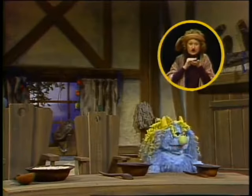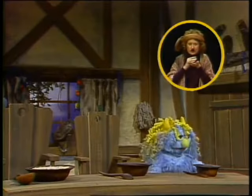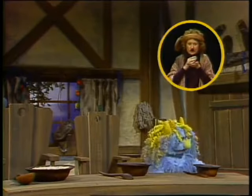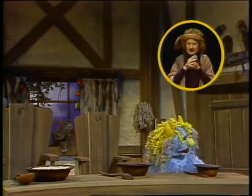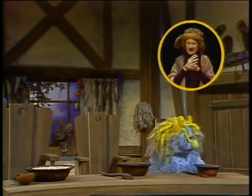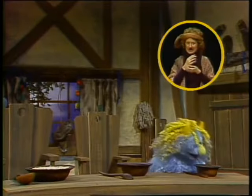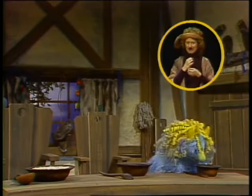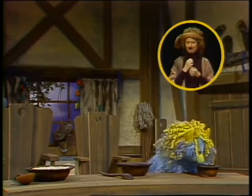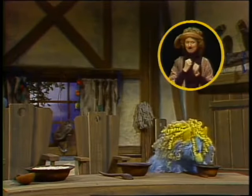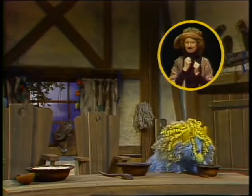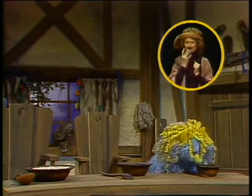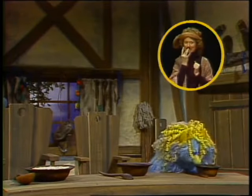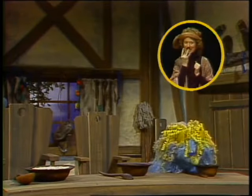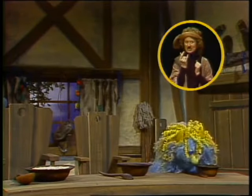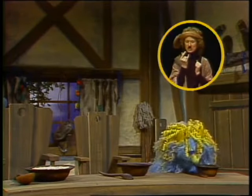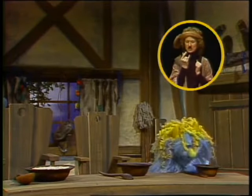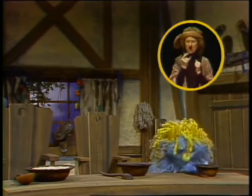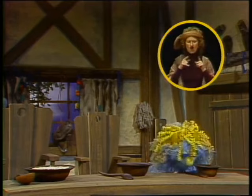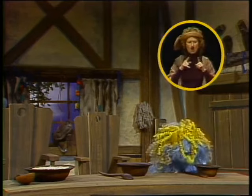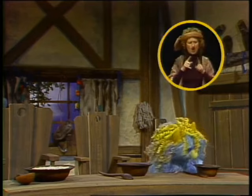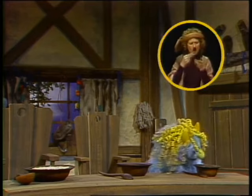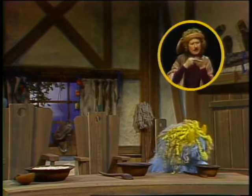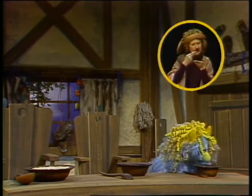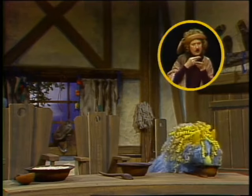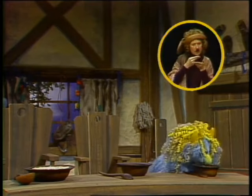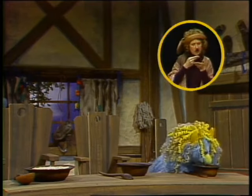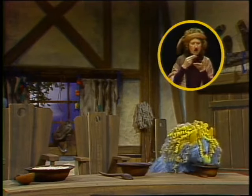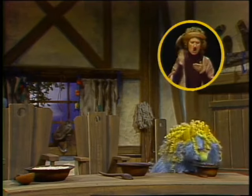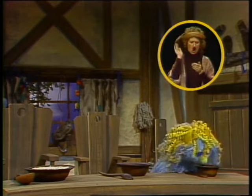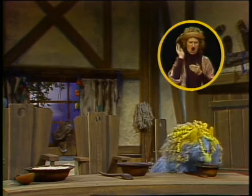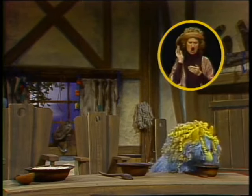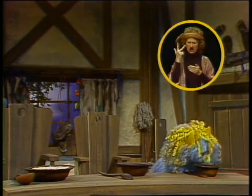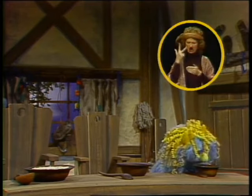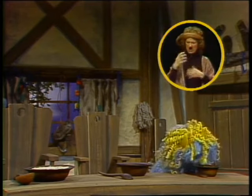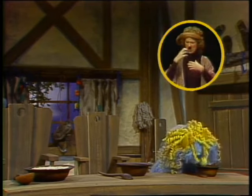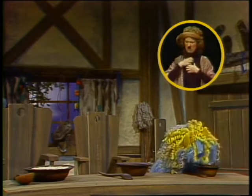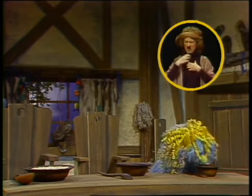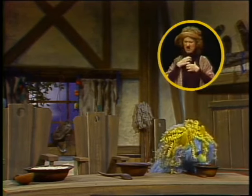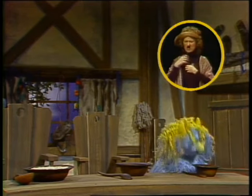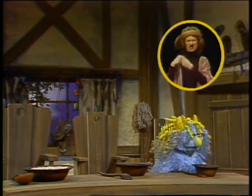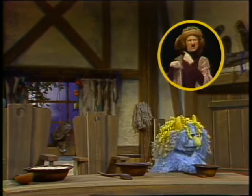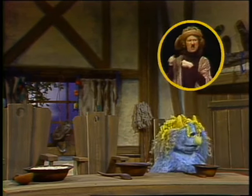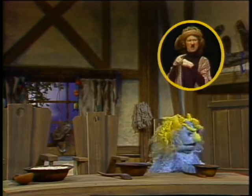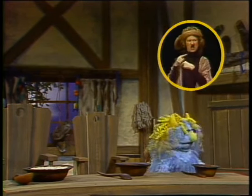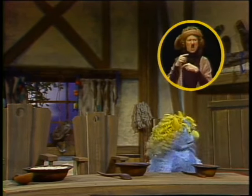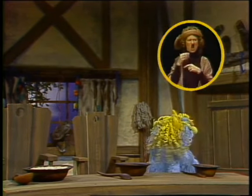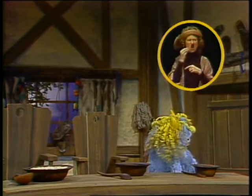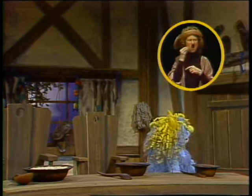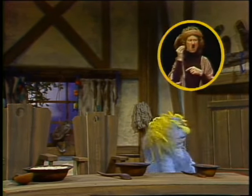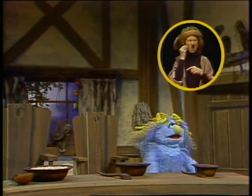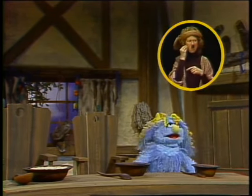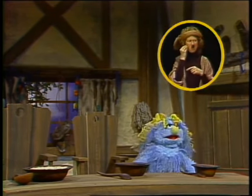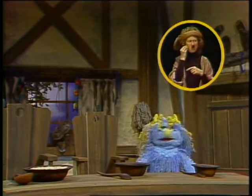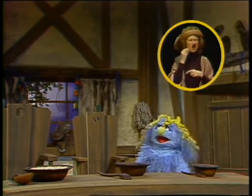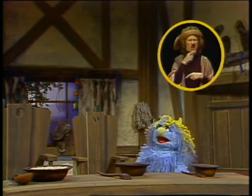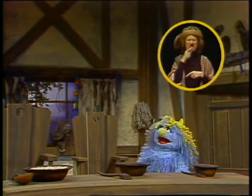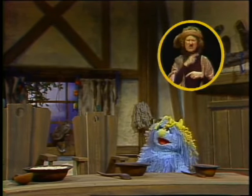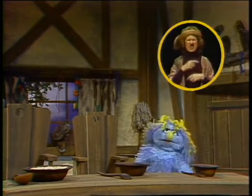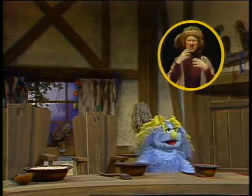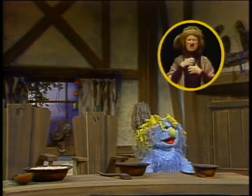While she was eating the porridge, she heard the three grouches coming home. Oh, I don't want to carry you anymore, Mommy. Oh, all right, I'll walk the rest of the way.